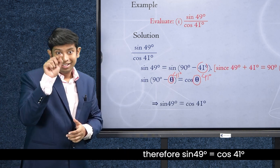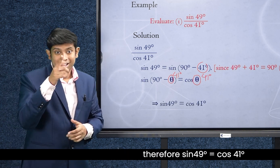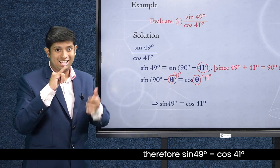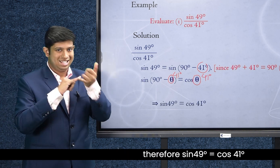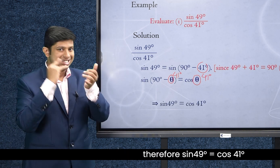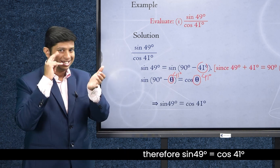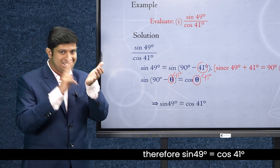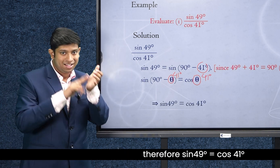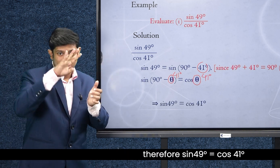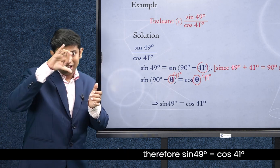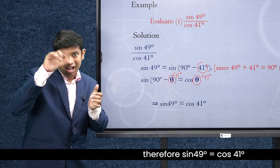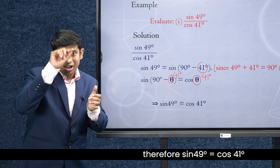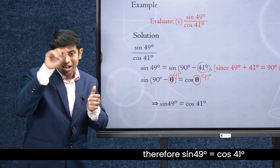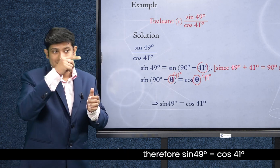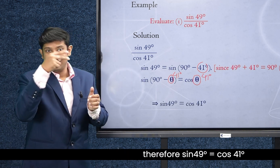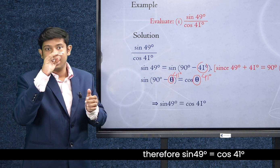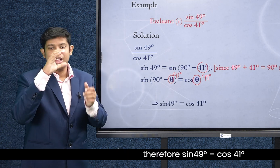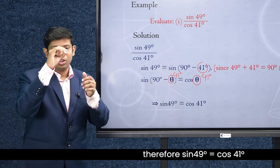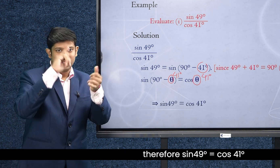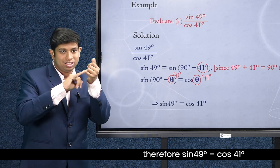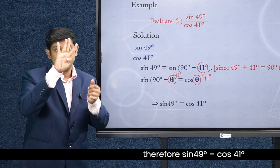Therefore, sin 49 degrees is equal to cos 41 degrees.